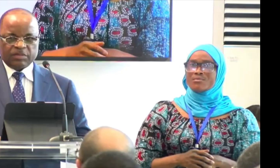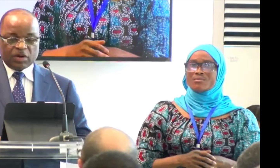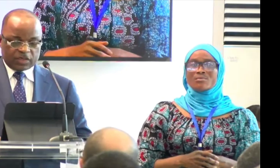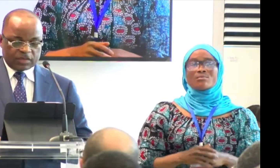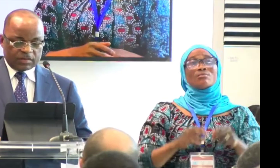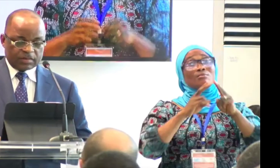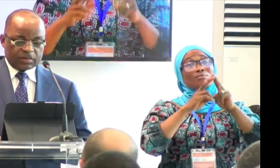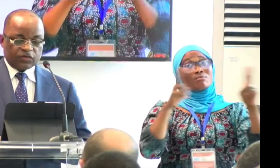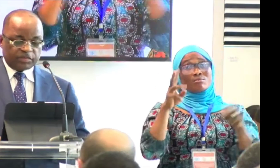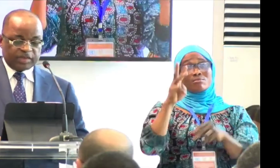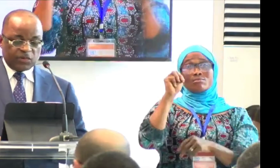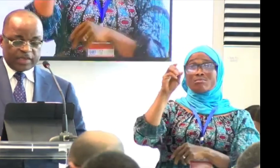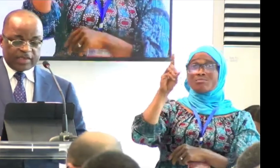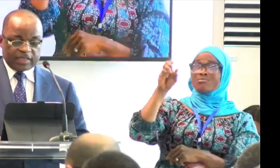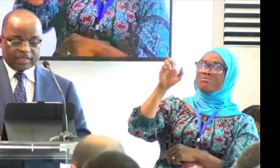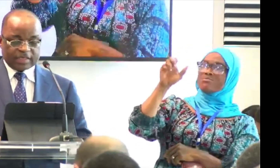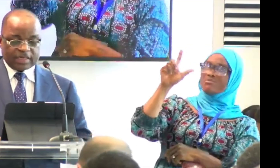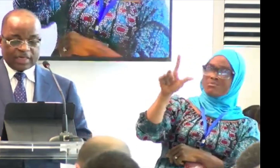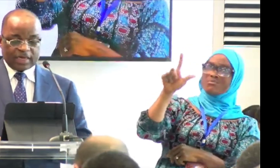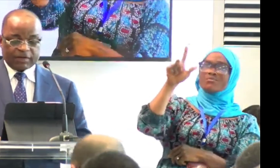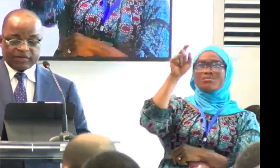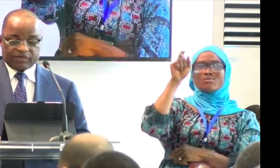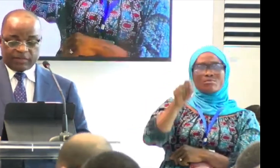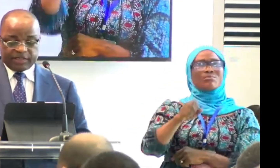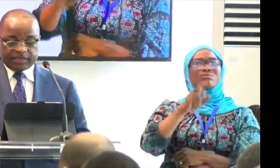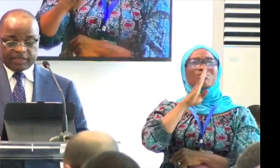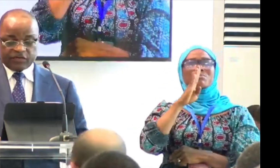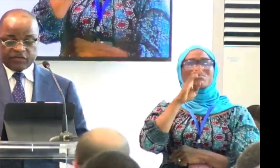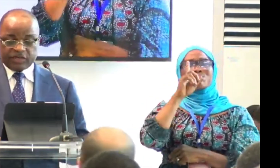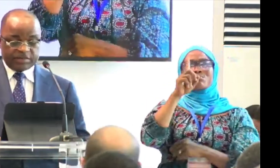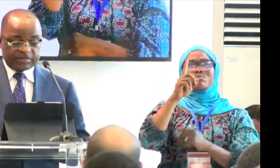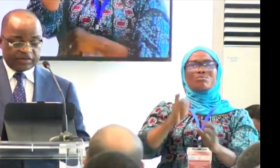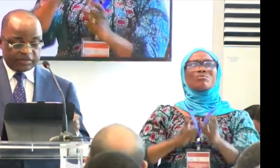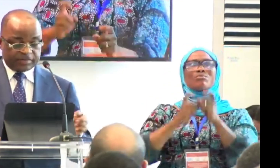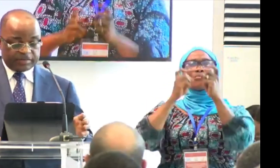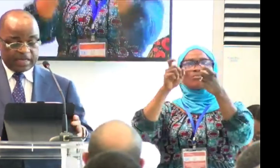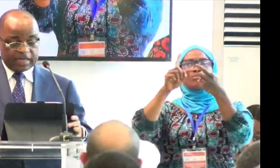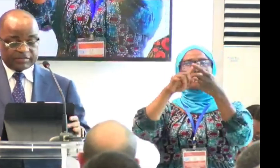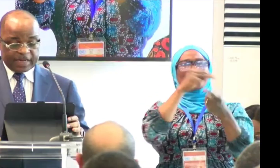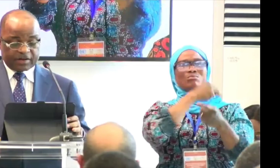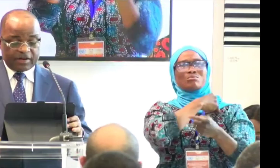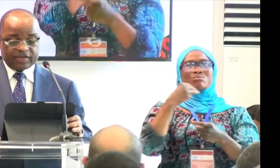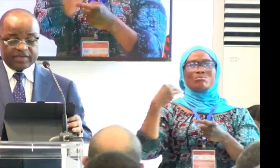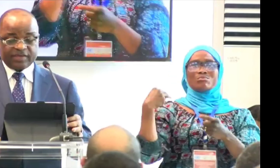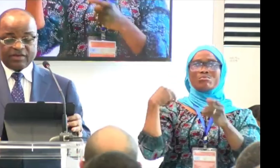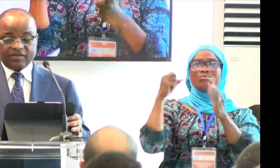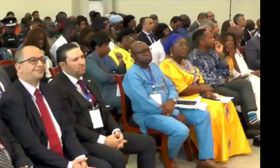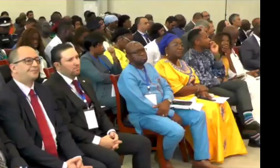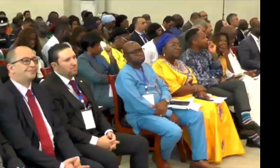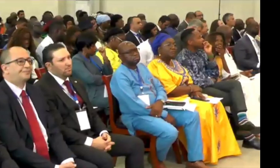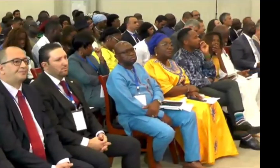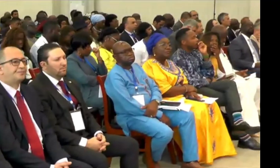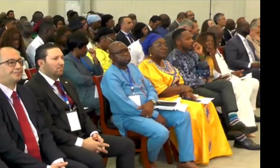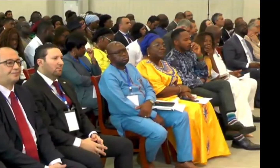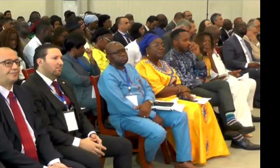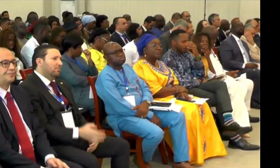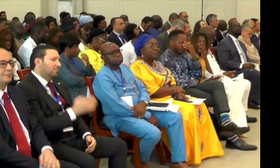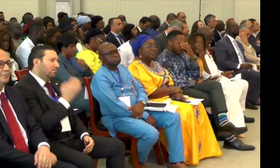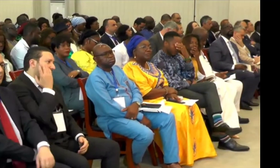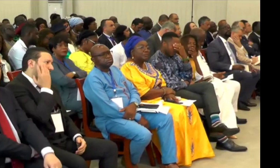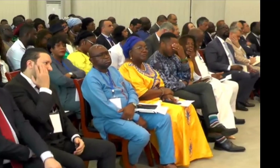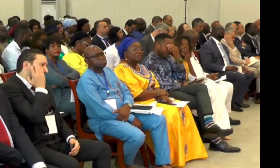So the model should be one that can be submitted to the membership as part of the intergovernmental